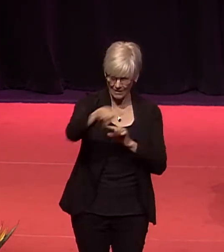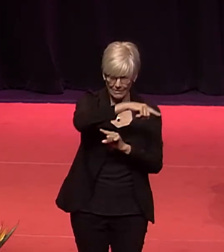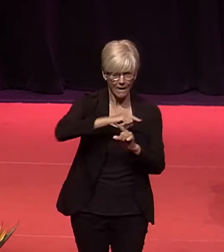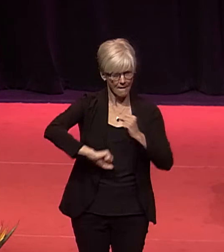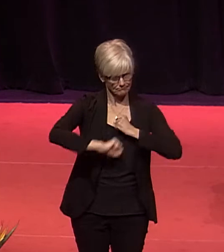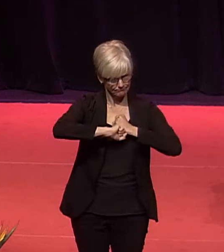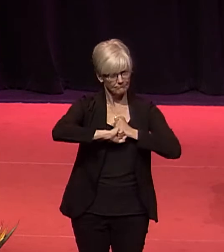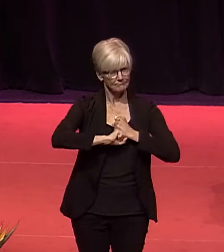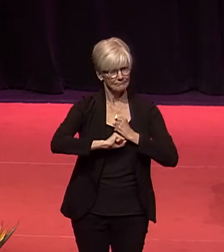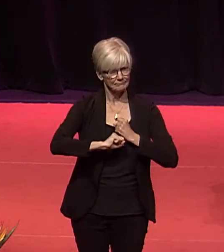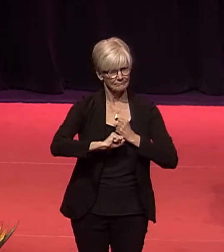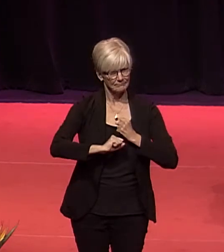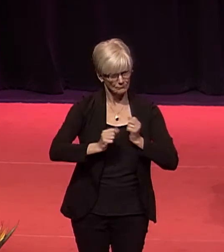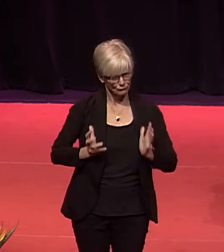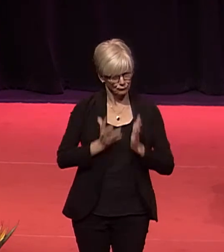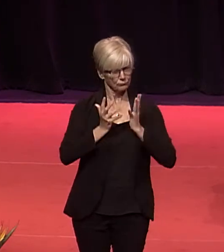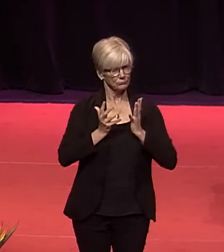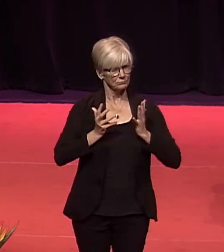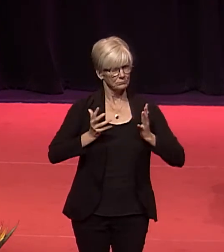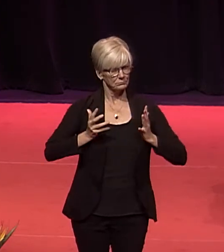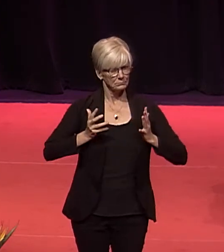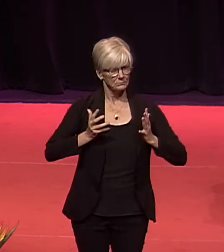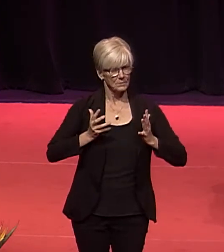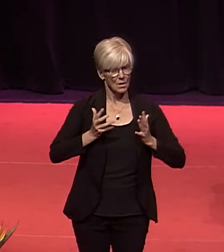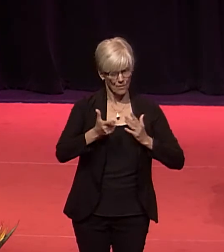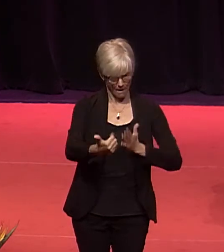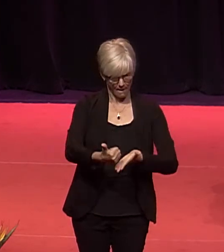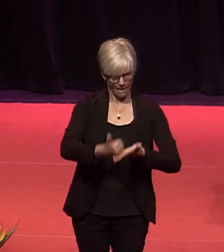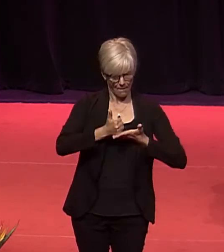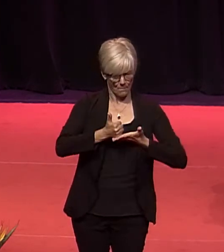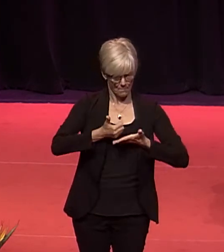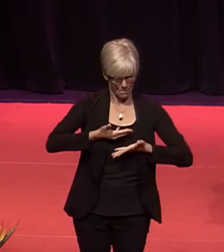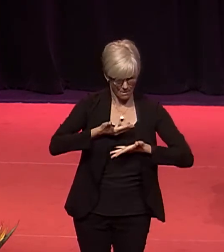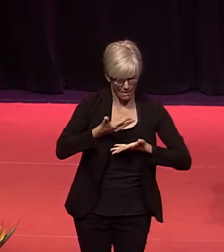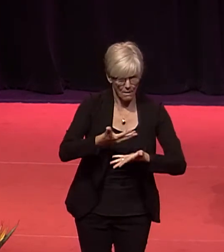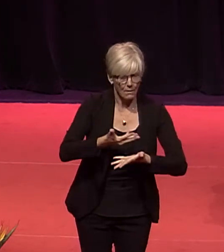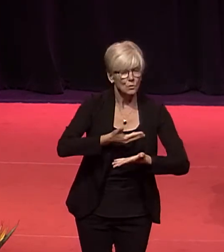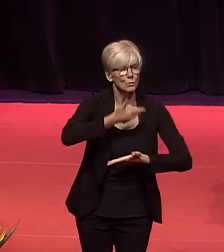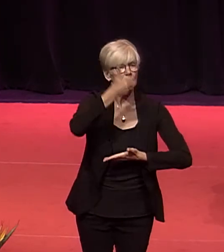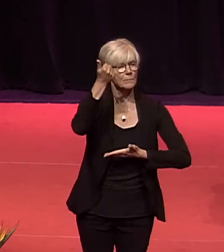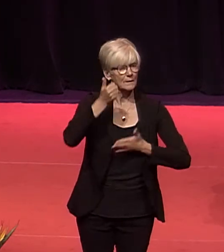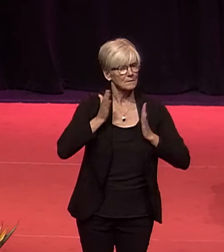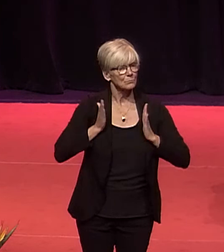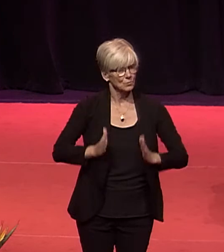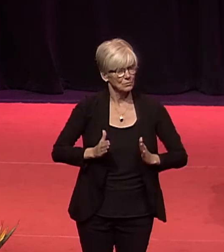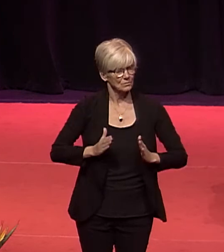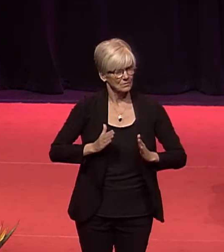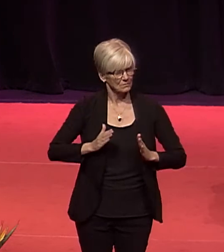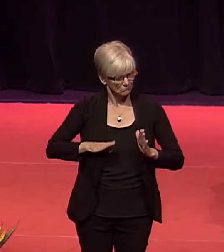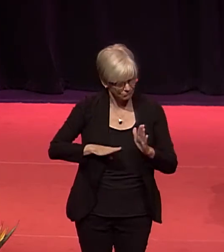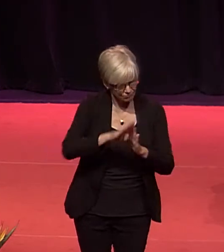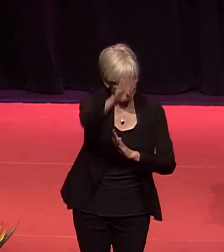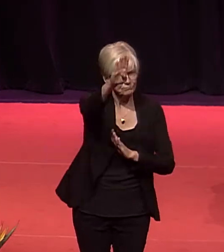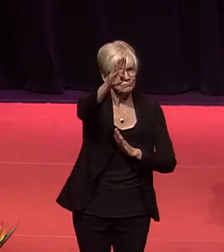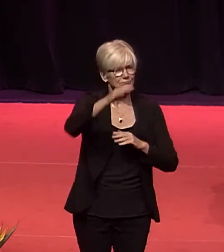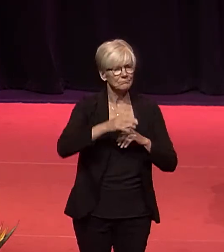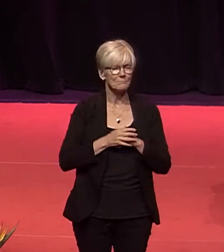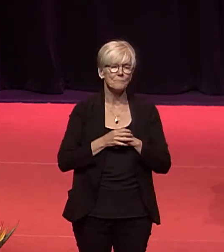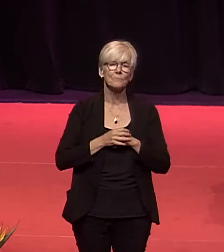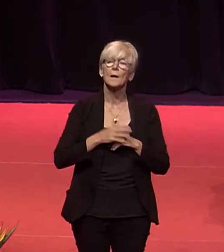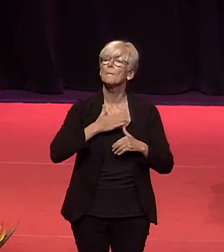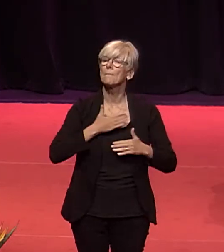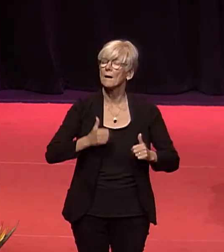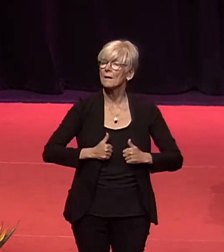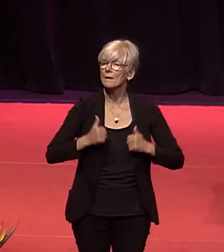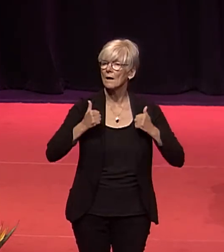you so that they will help you be the best person you can possibly be. In my